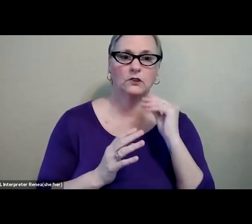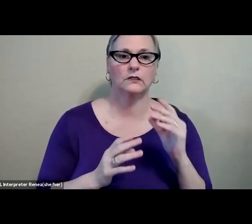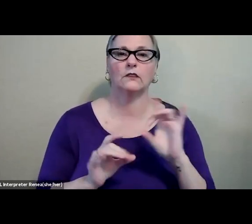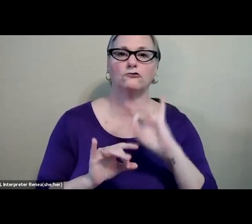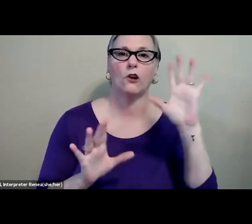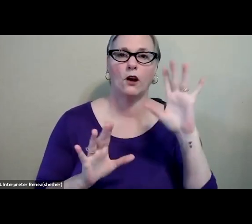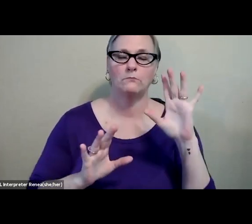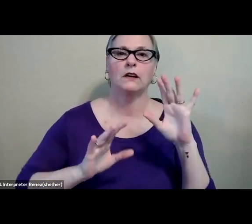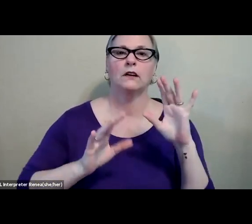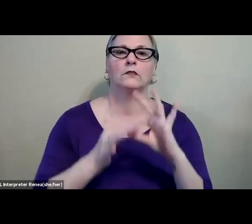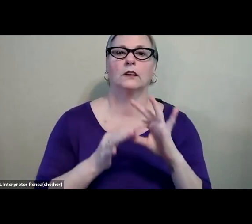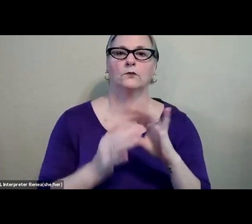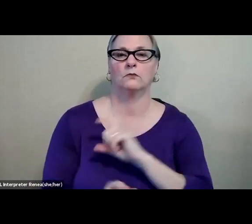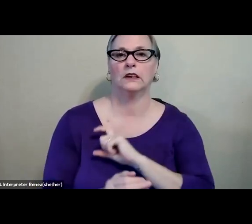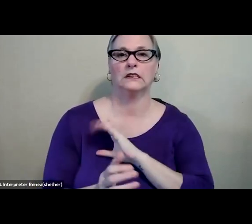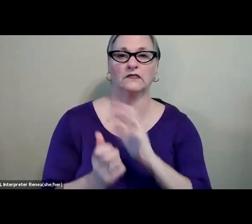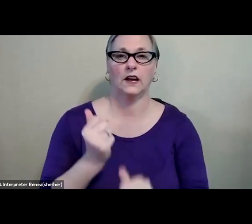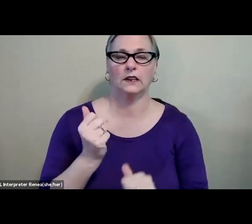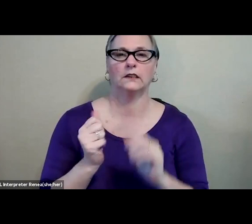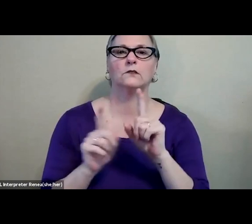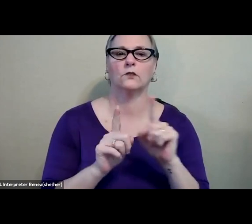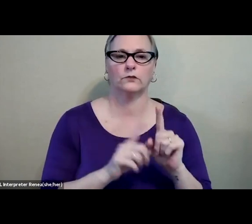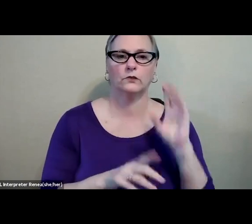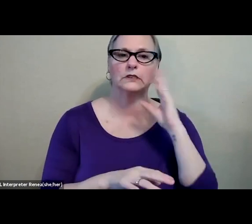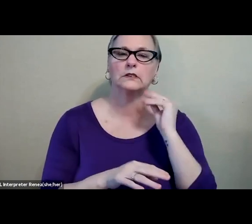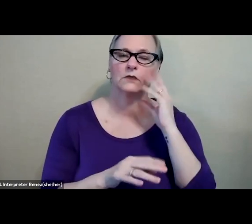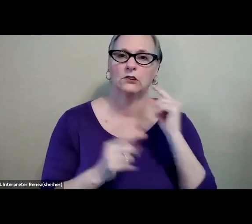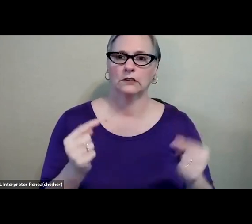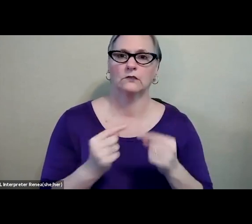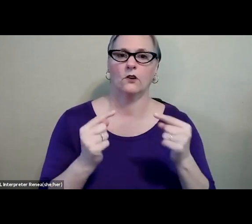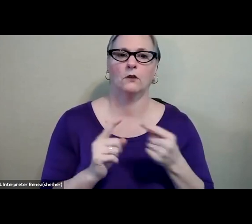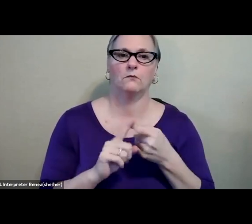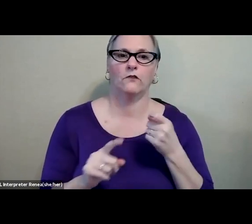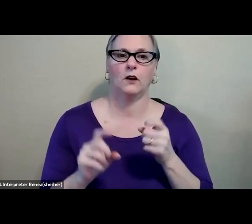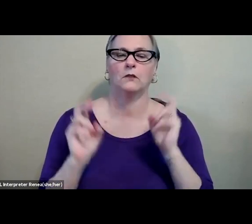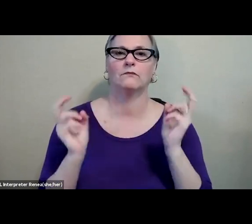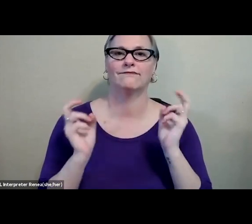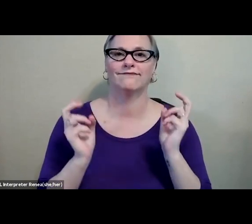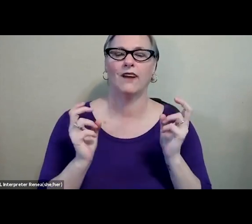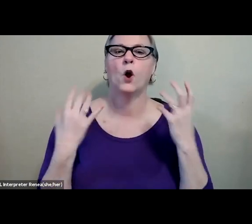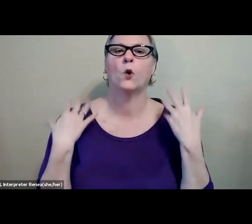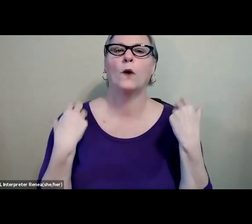violence and who has also experienced harm from so-called wellness checks